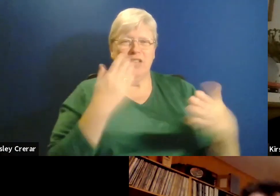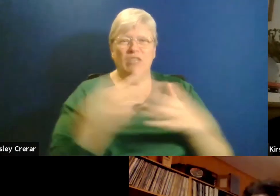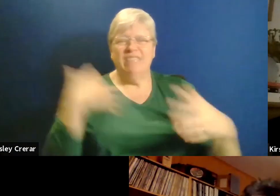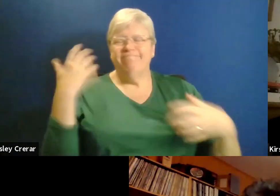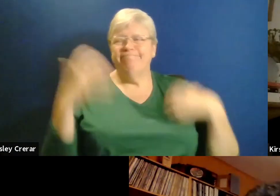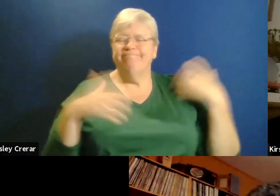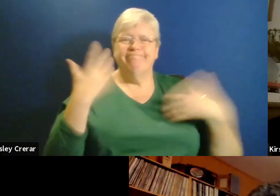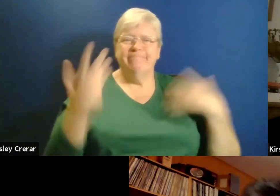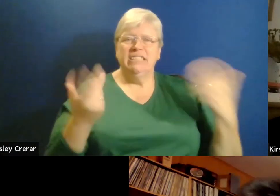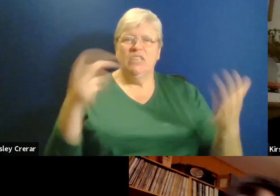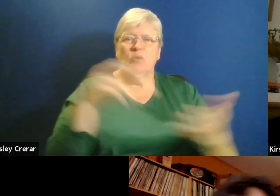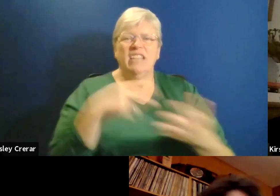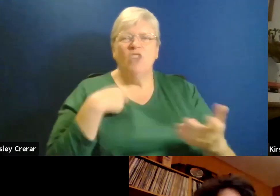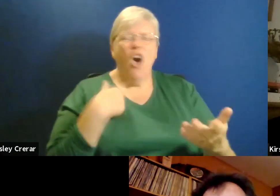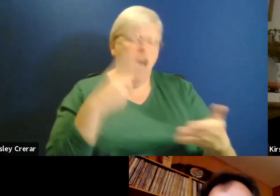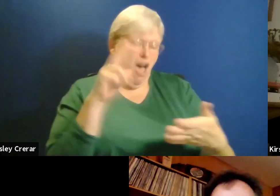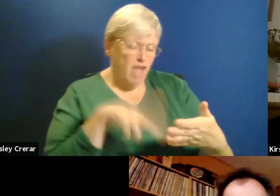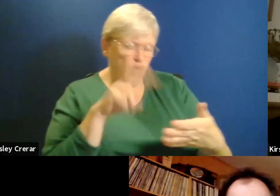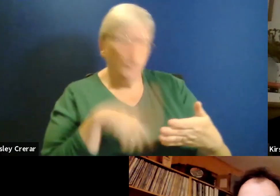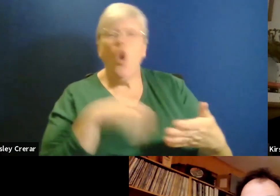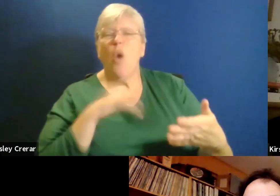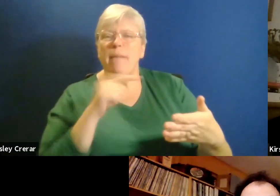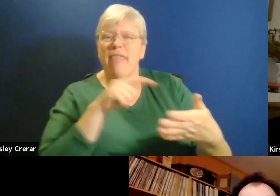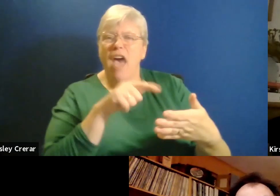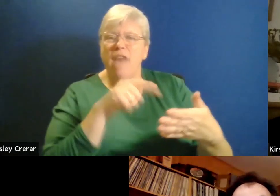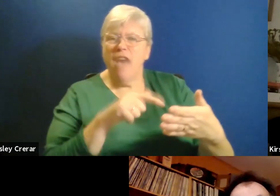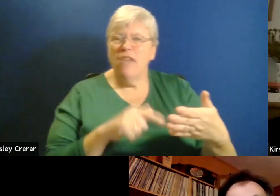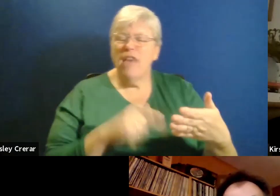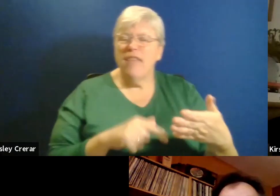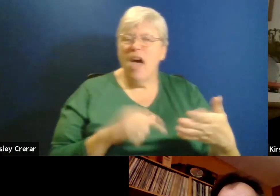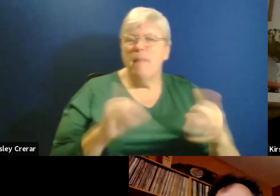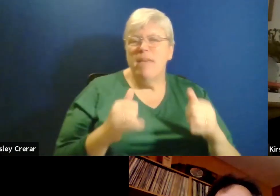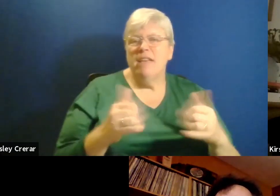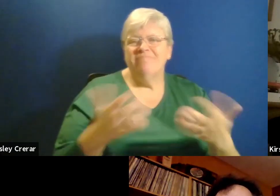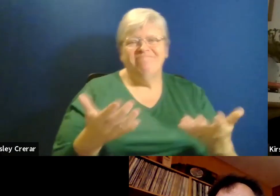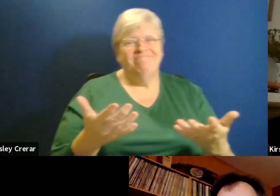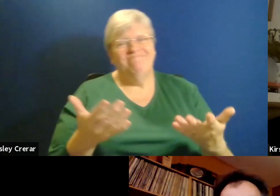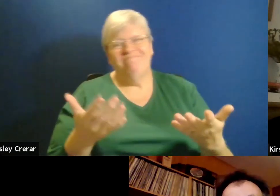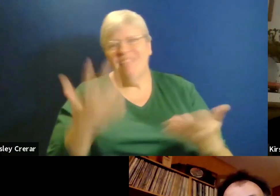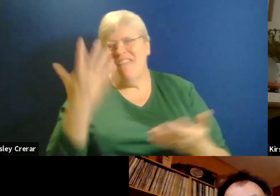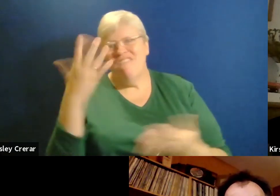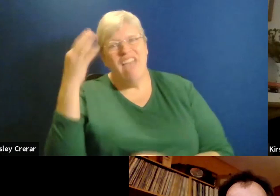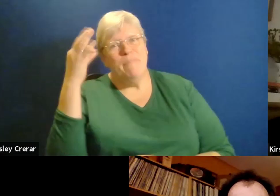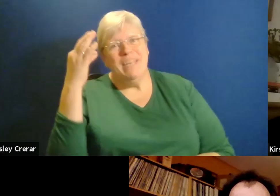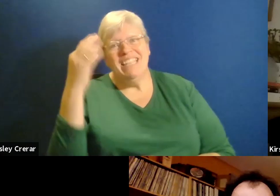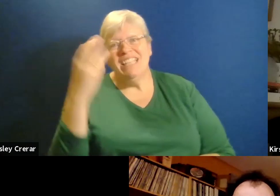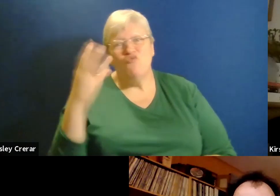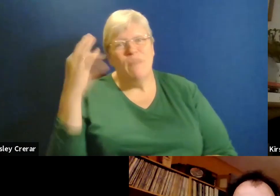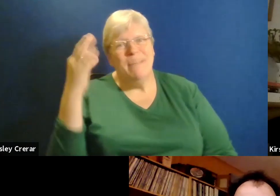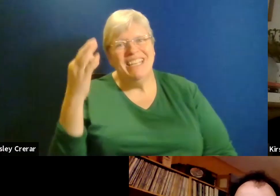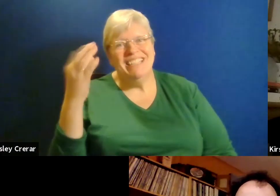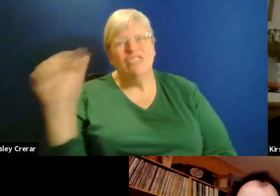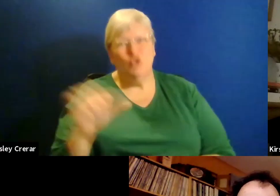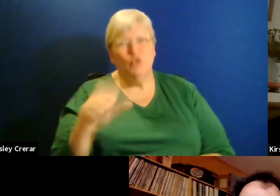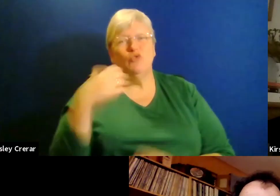stands there and, oh, I'll just have a look and maybe I'll do this one. You know, you've only got maybe 5 minutes, 3 minutes. You should have in